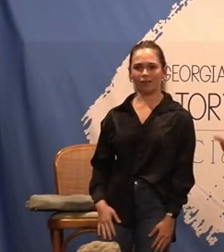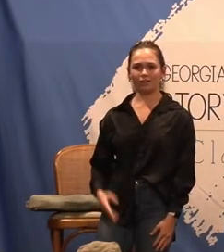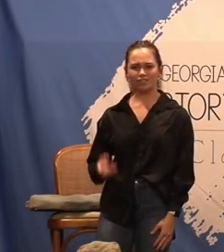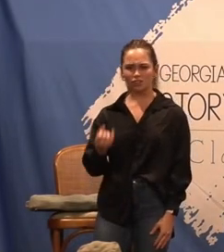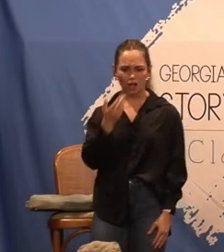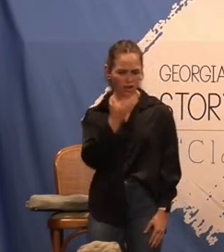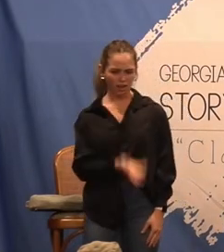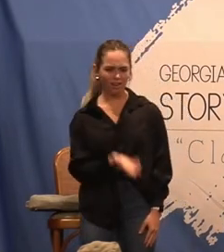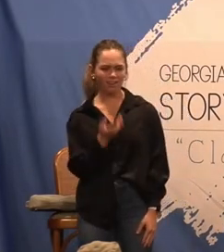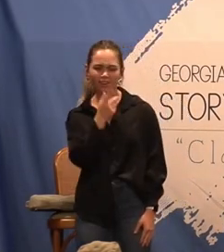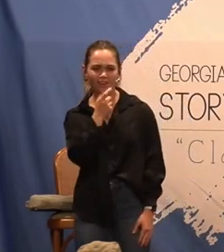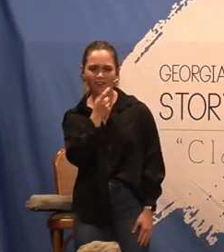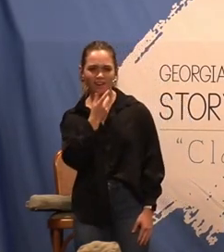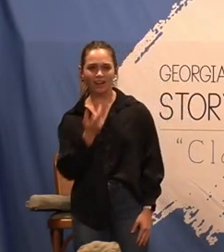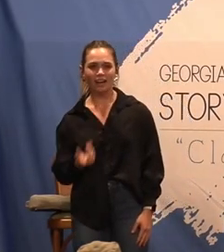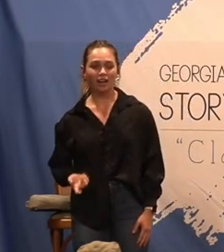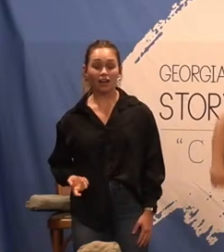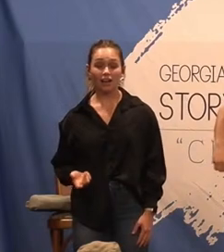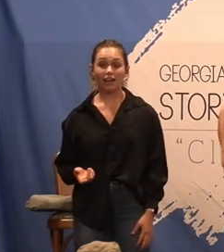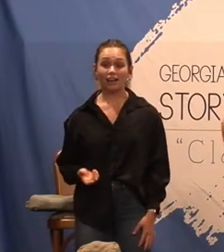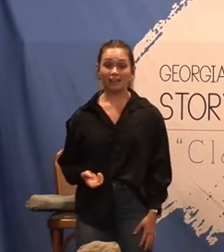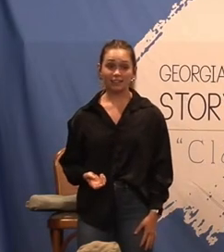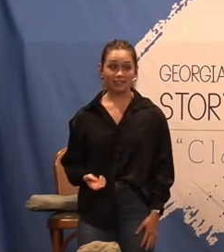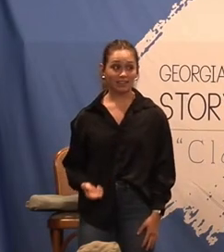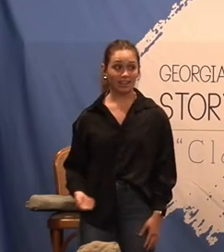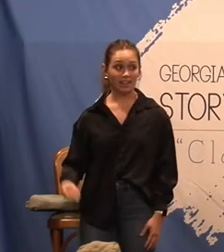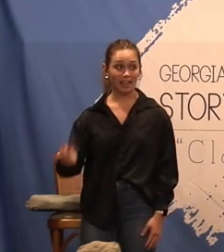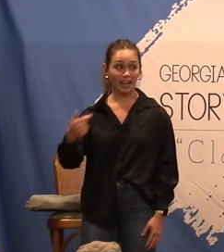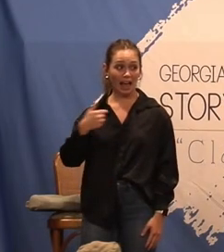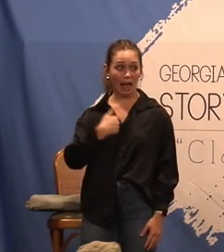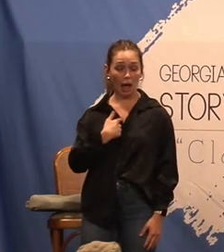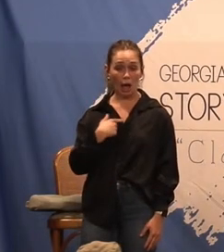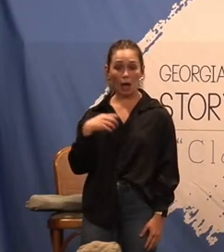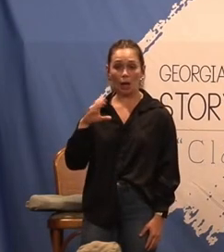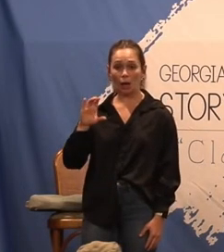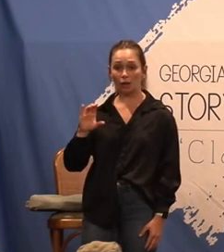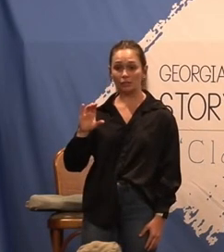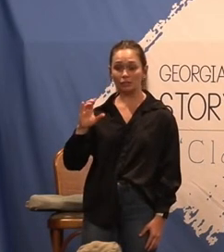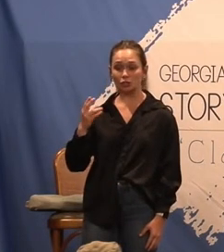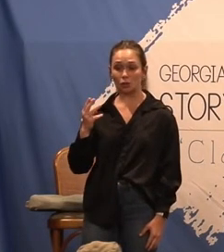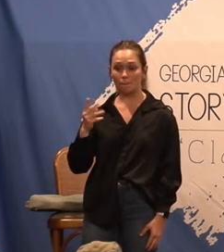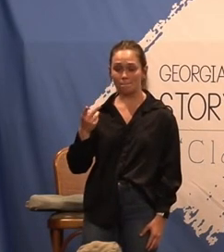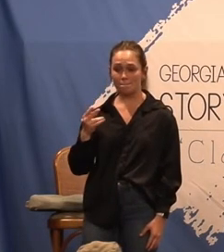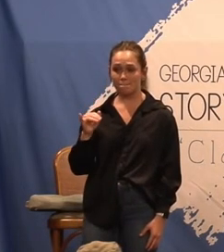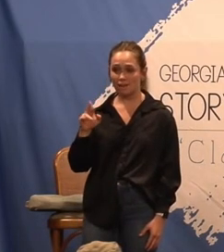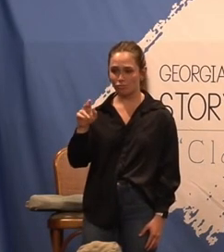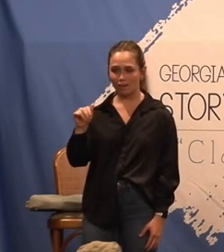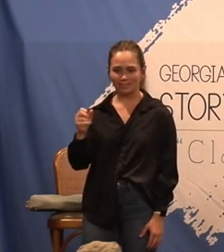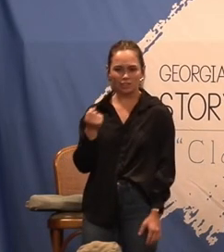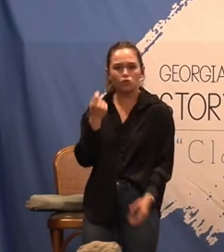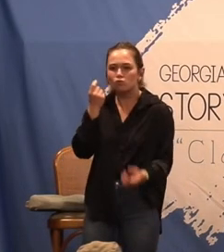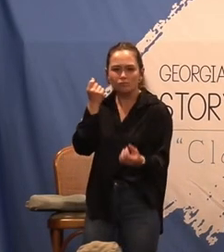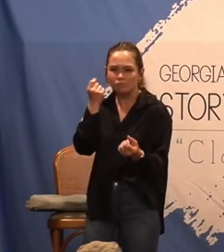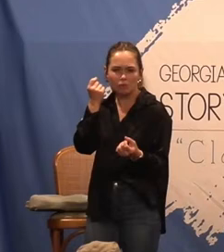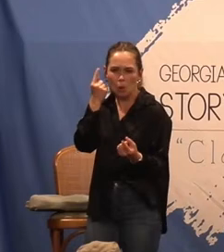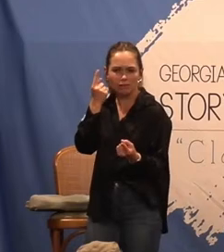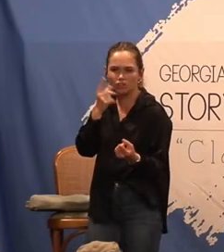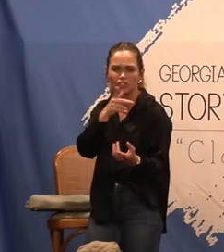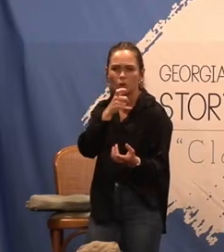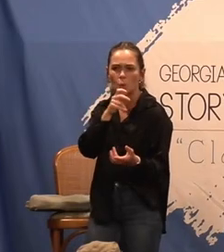So who are you supposed to be? I'm Chompiras. And I can see by your expression that you don't know who Chompiras